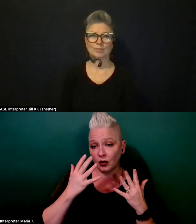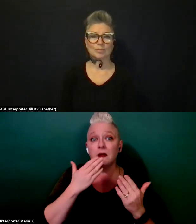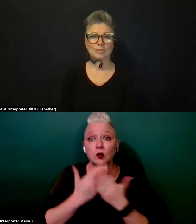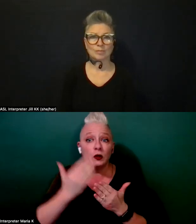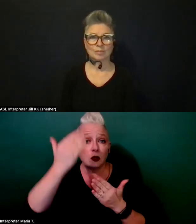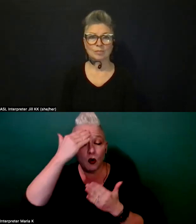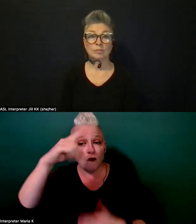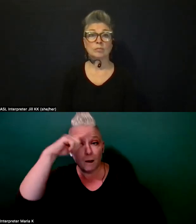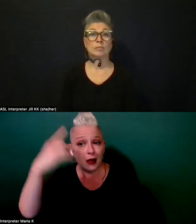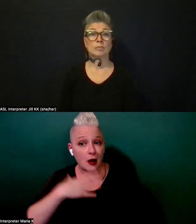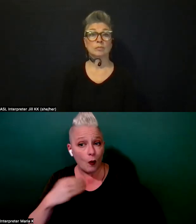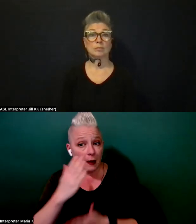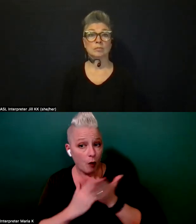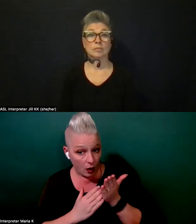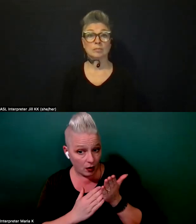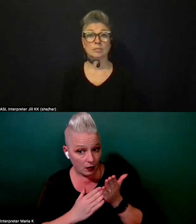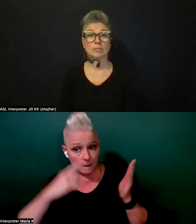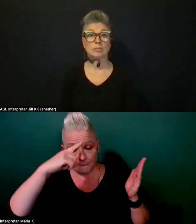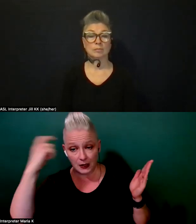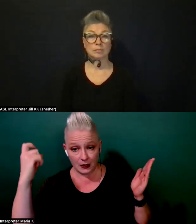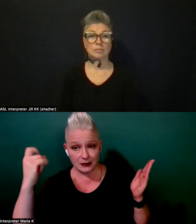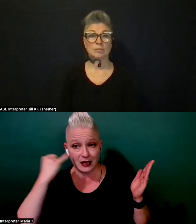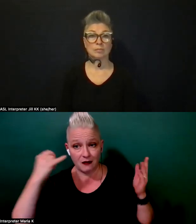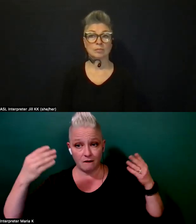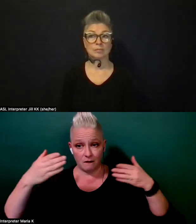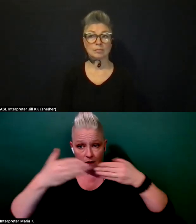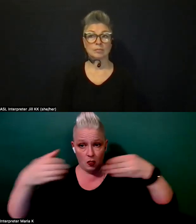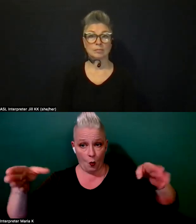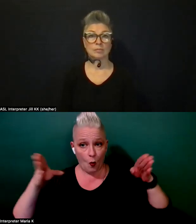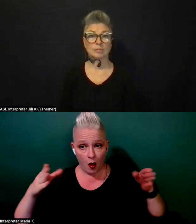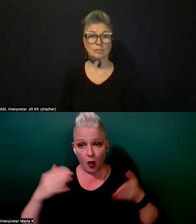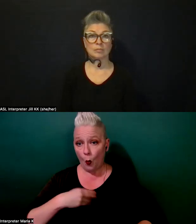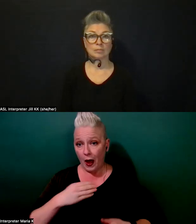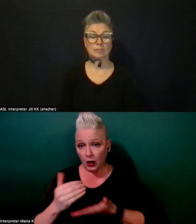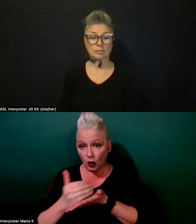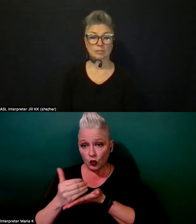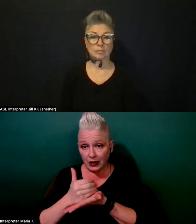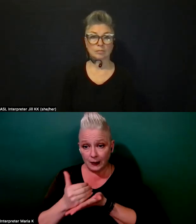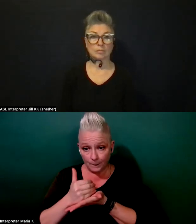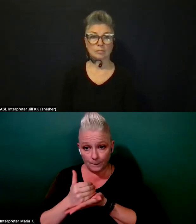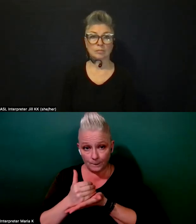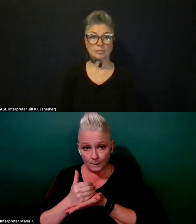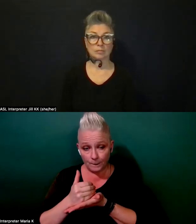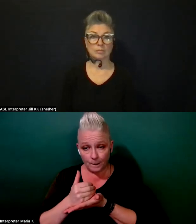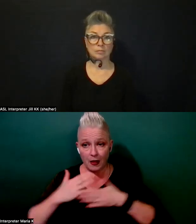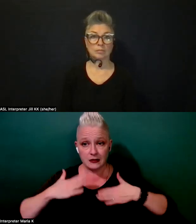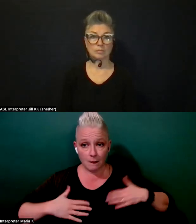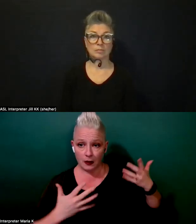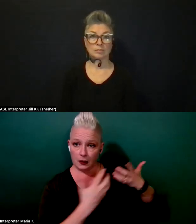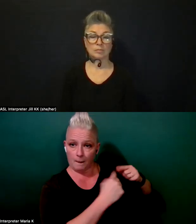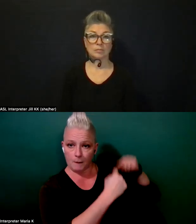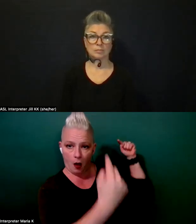for the black and white sequences because if the wall's like white or cream, and then I'm putting them in something, it needs to have